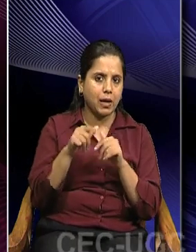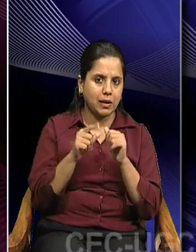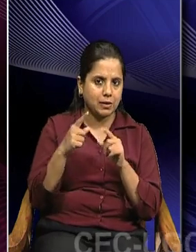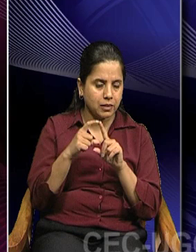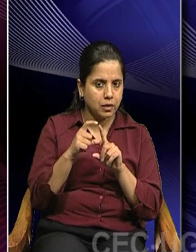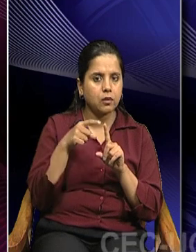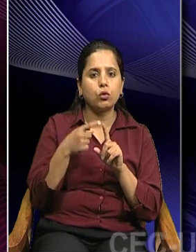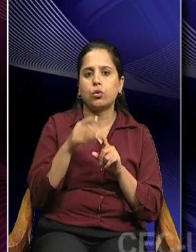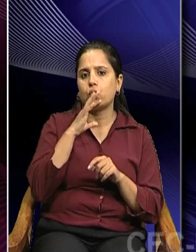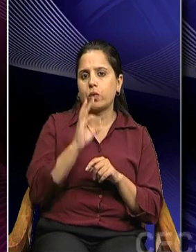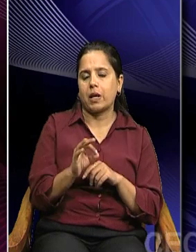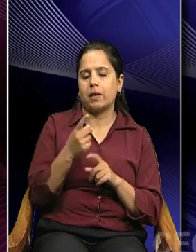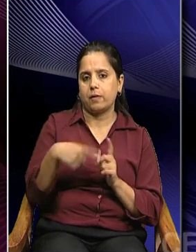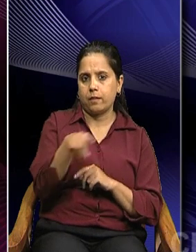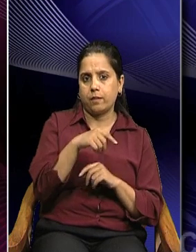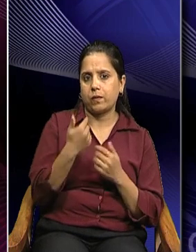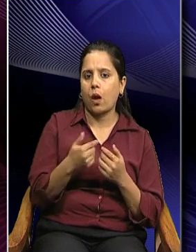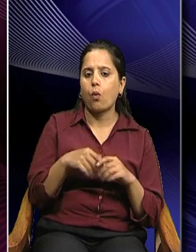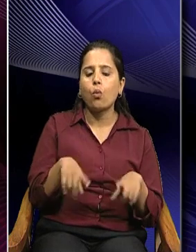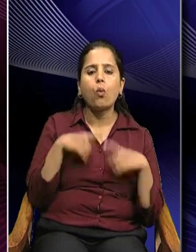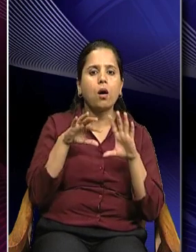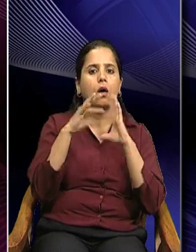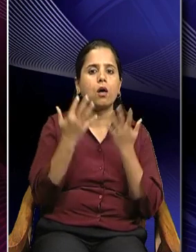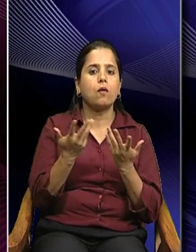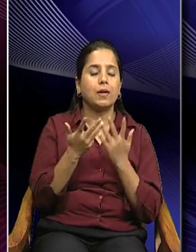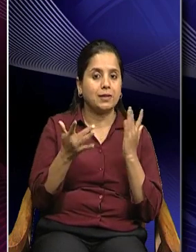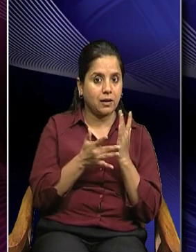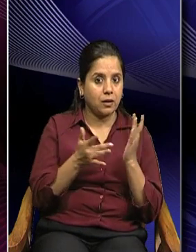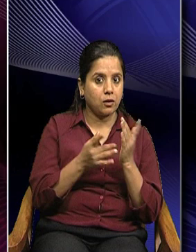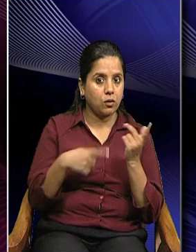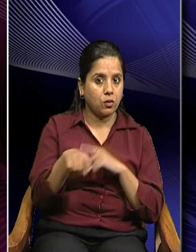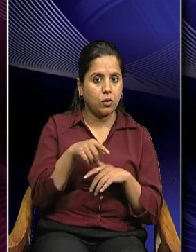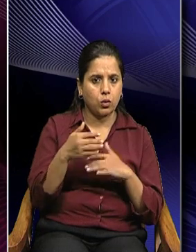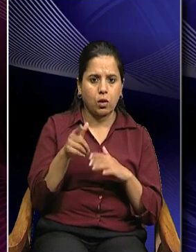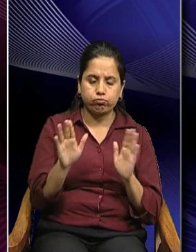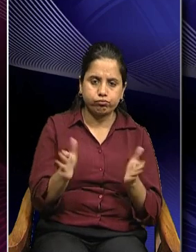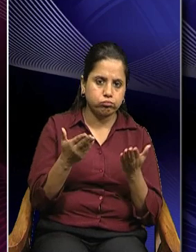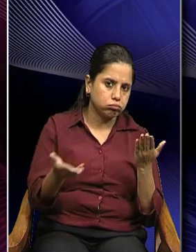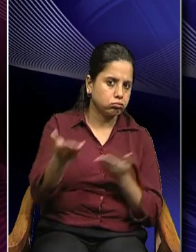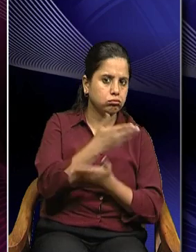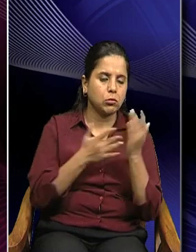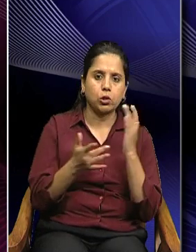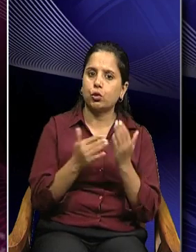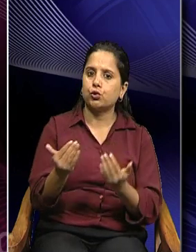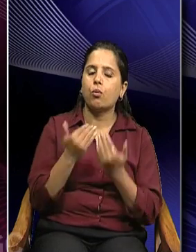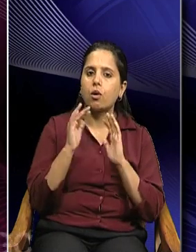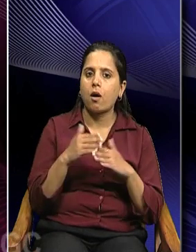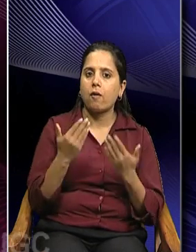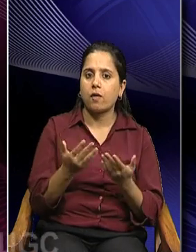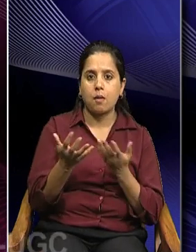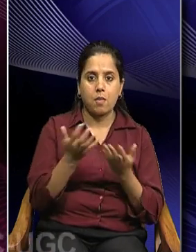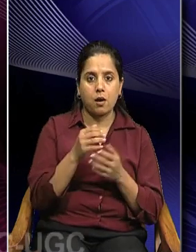are actually living into a world where the technology is a great enabler for all of us, and